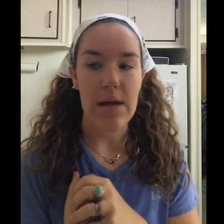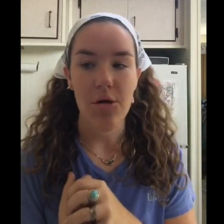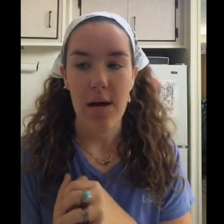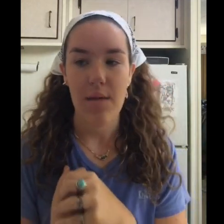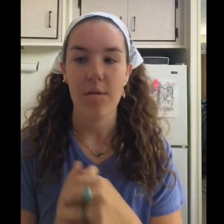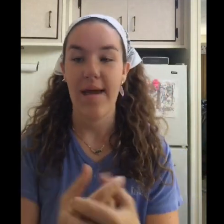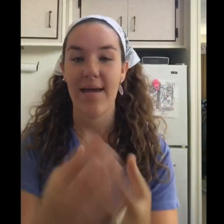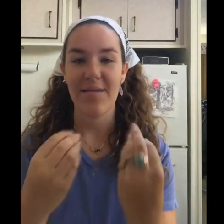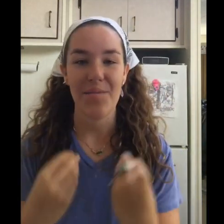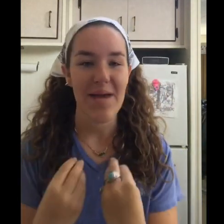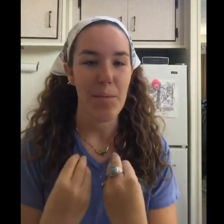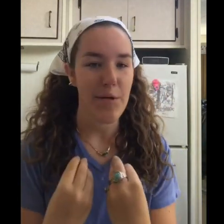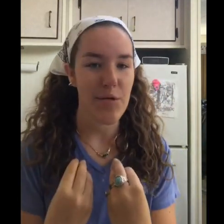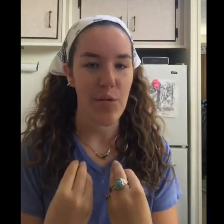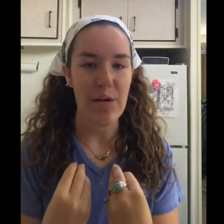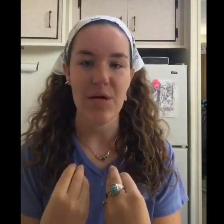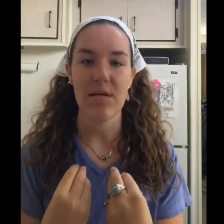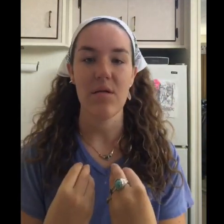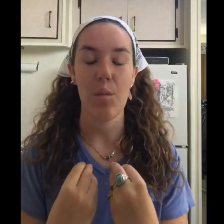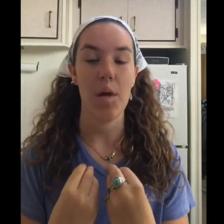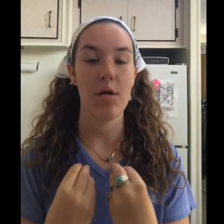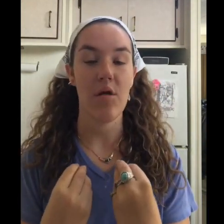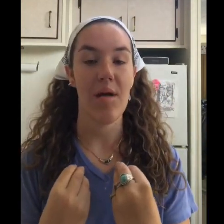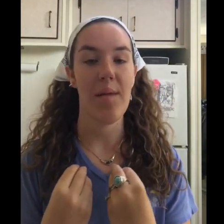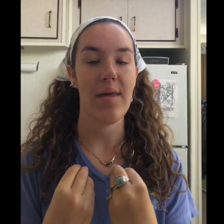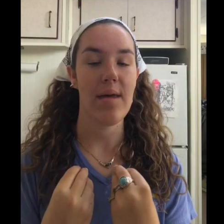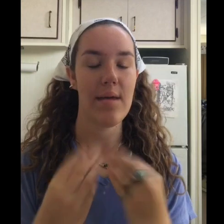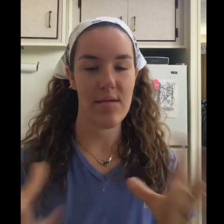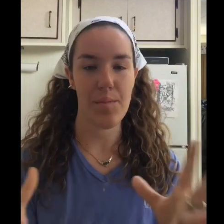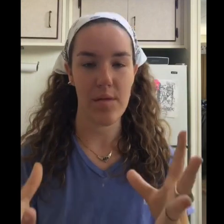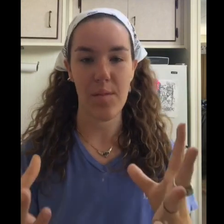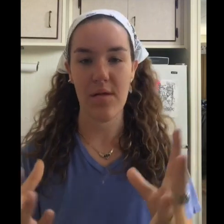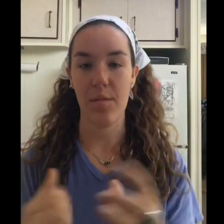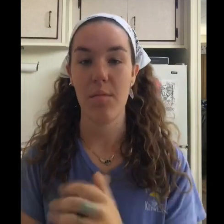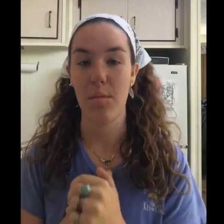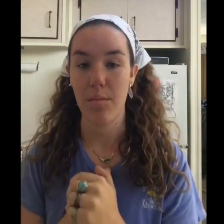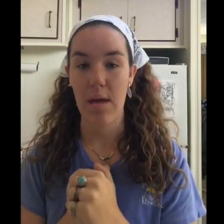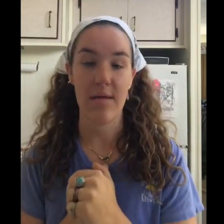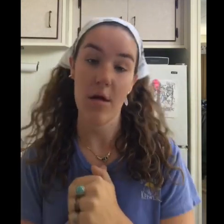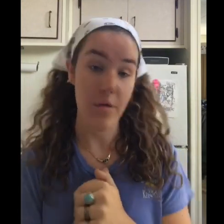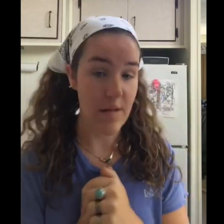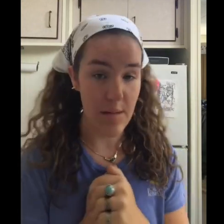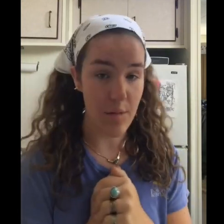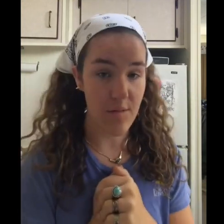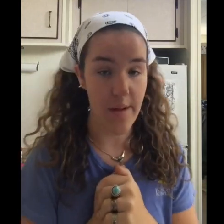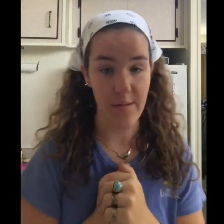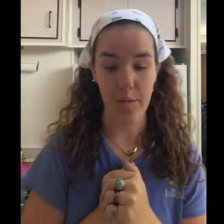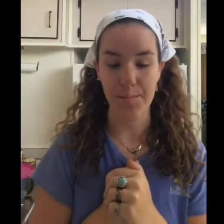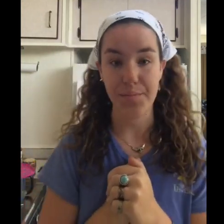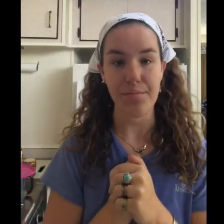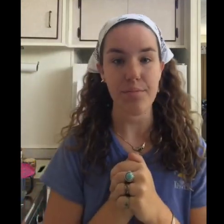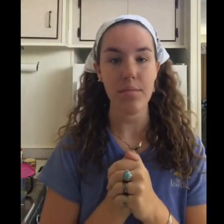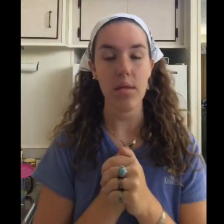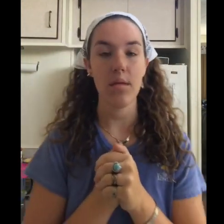you're not able to ask me personal questions. So I'm going to try and make it as simple as possible and as understandable as possible.